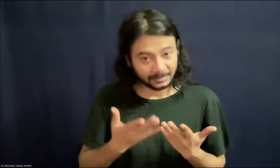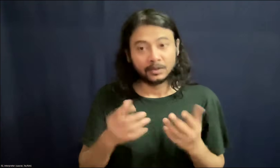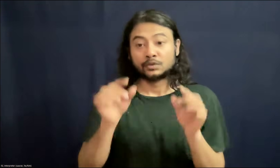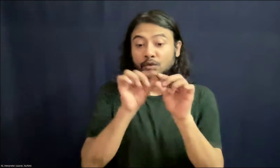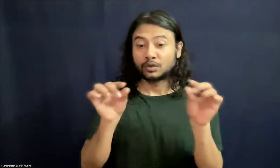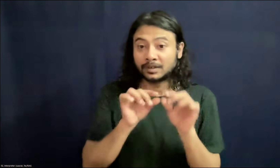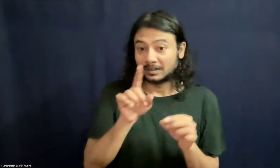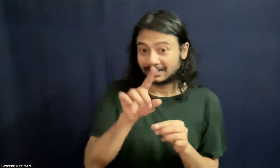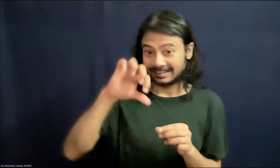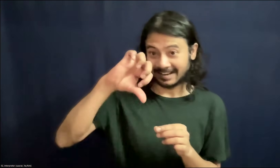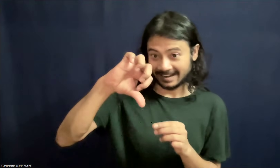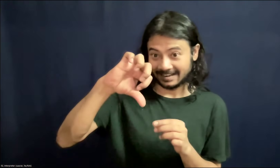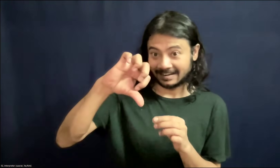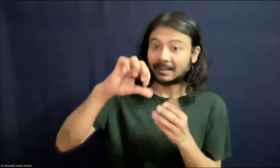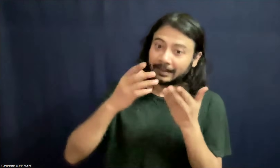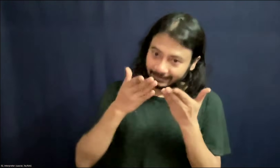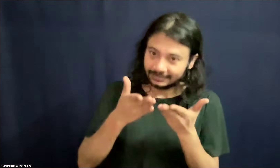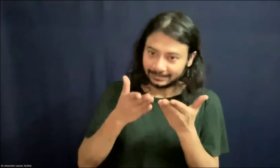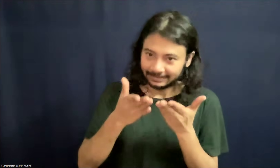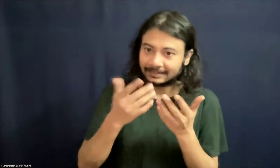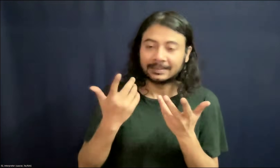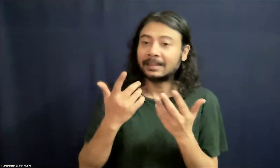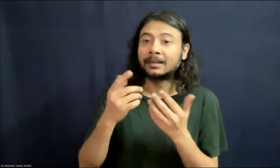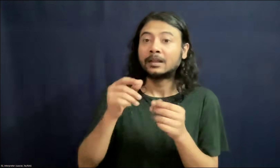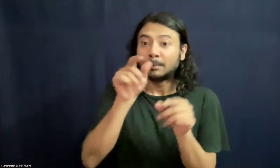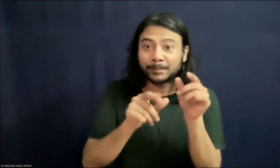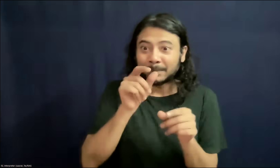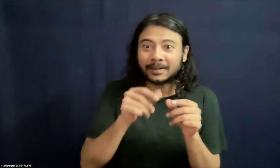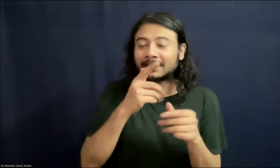Krishna, starts loving Krishna. They become lovers of Krishna.